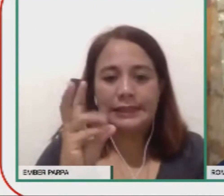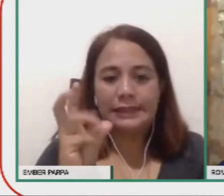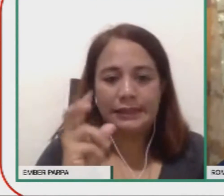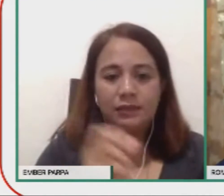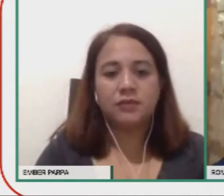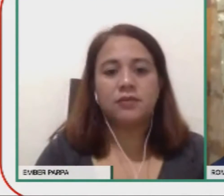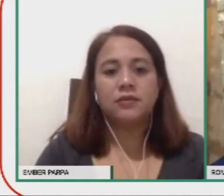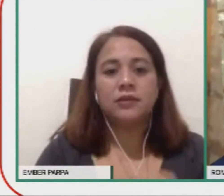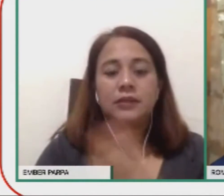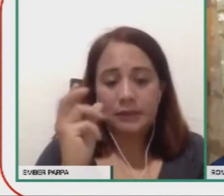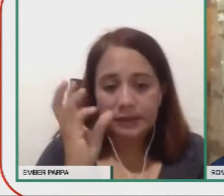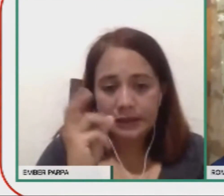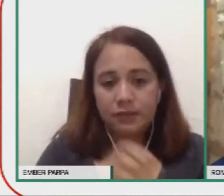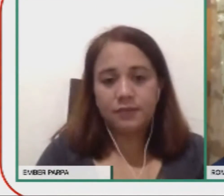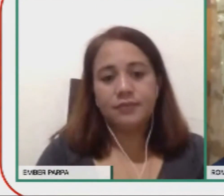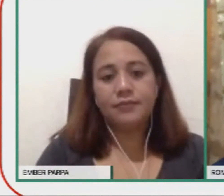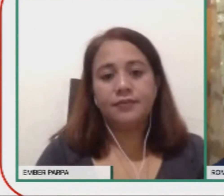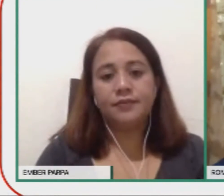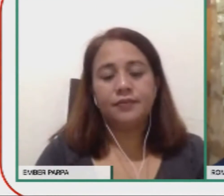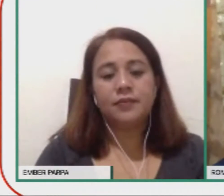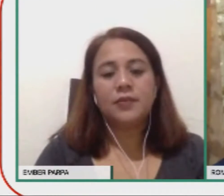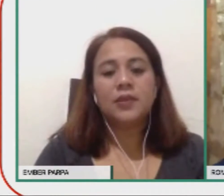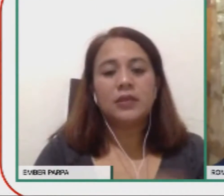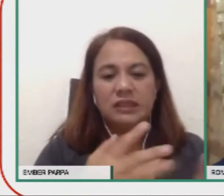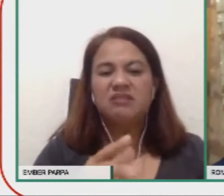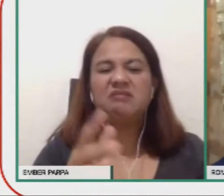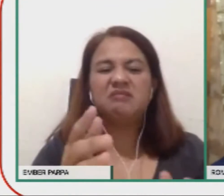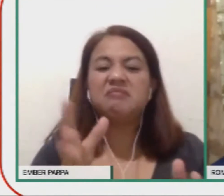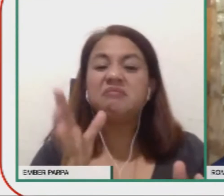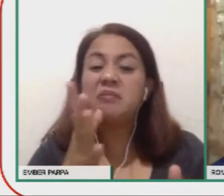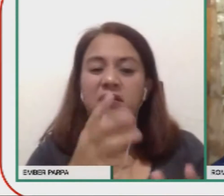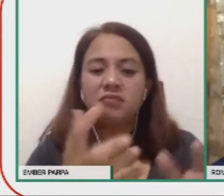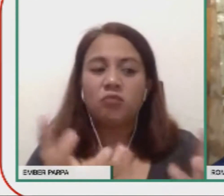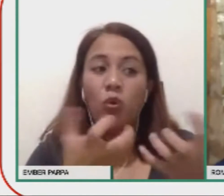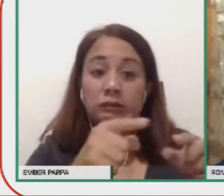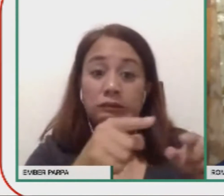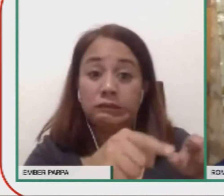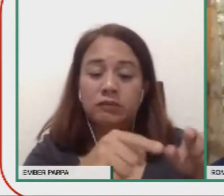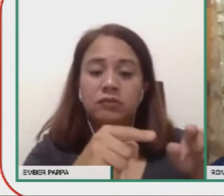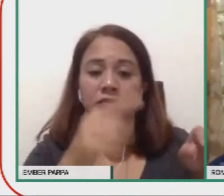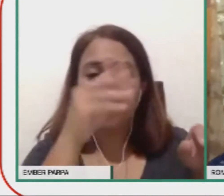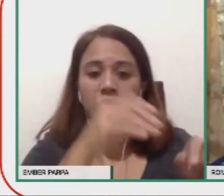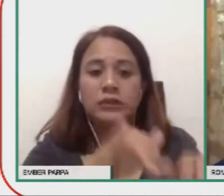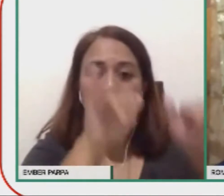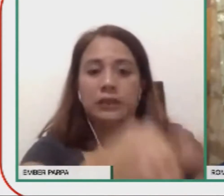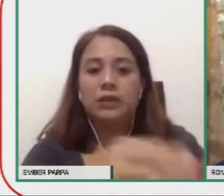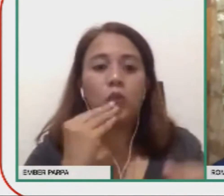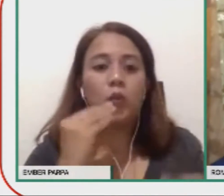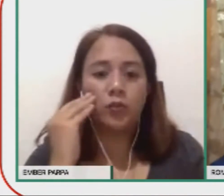mother preferred him to stay at home. He preferred him to stay at home. Maybe